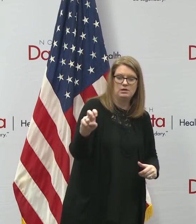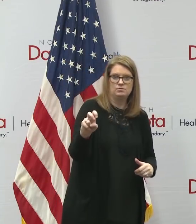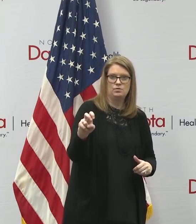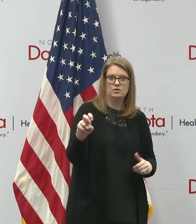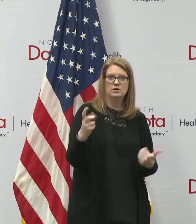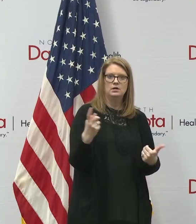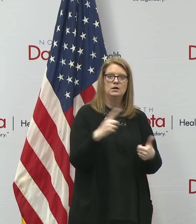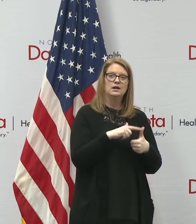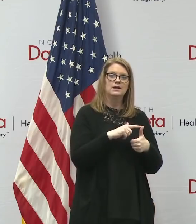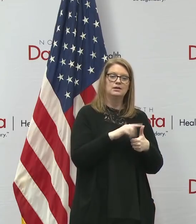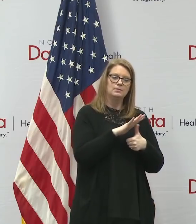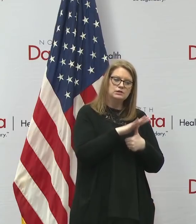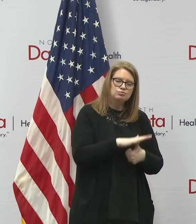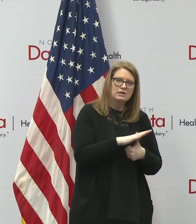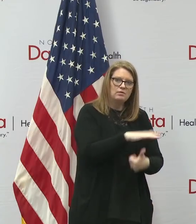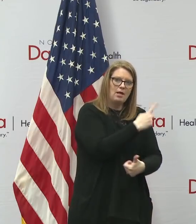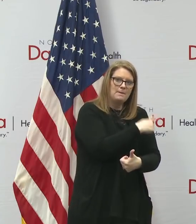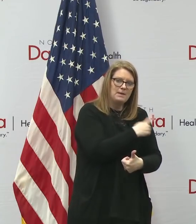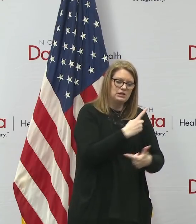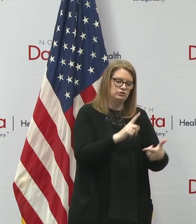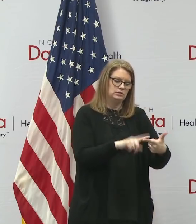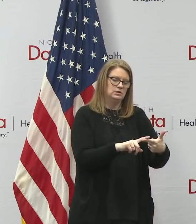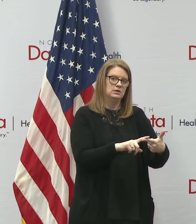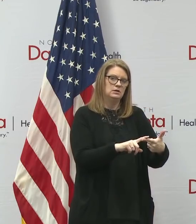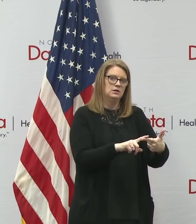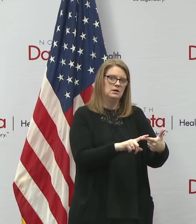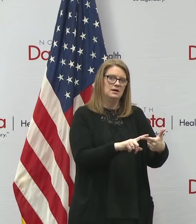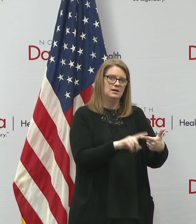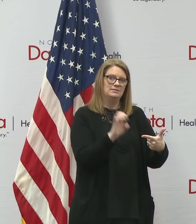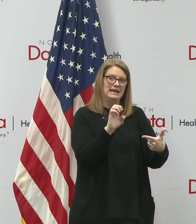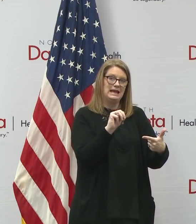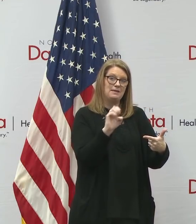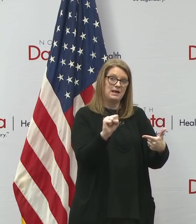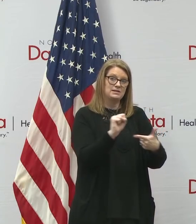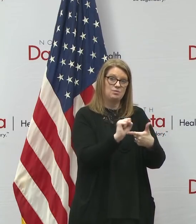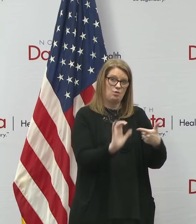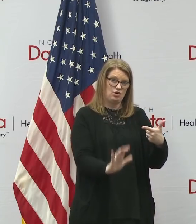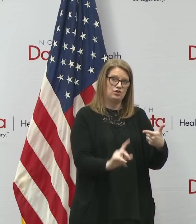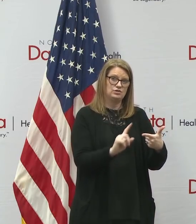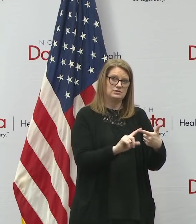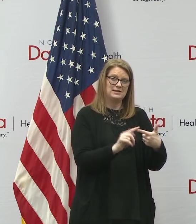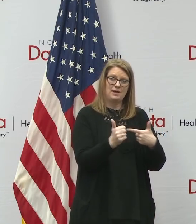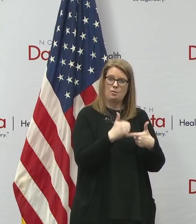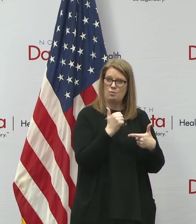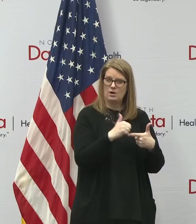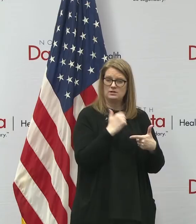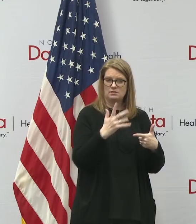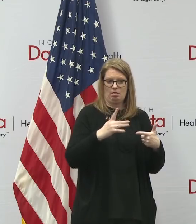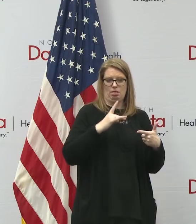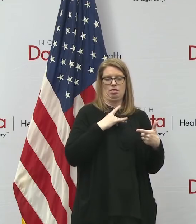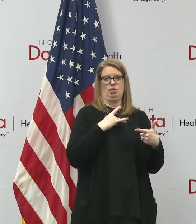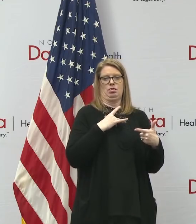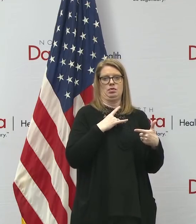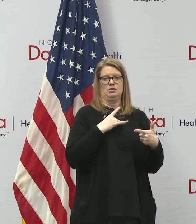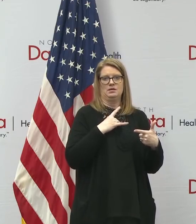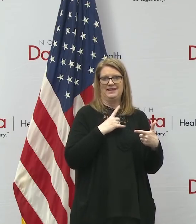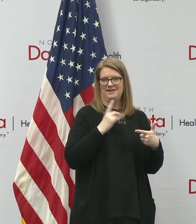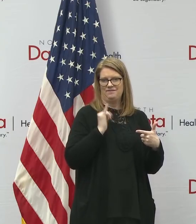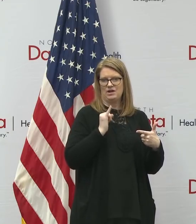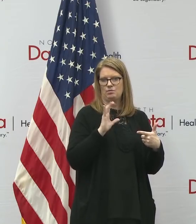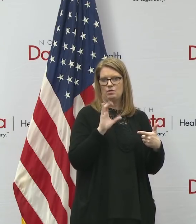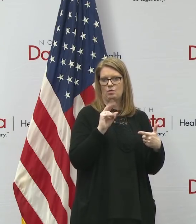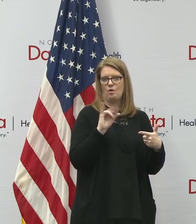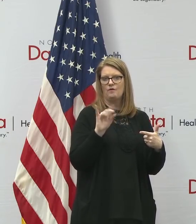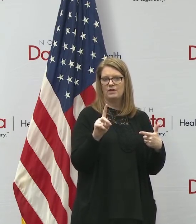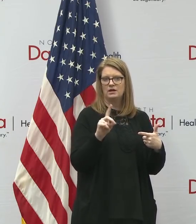be stressful on the patient, and B, it could put EMS workers at risk of contracting COVID, and we need to